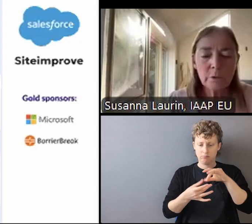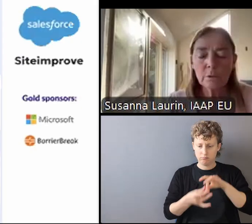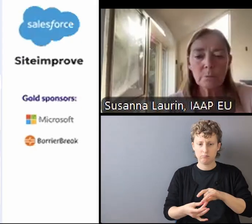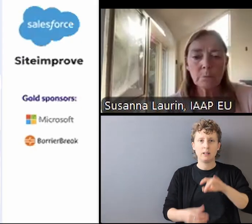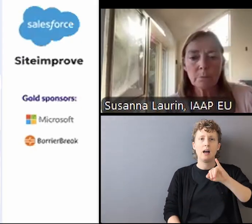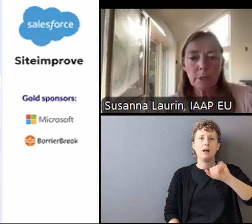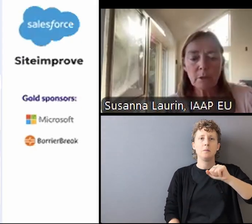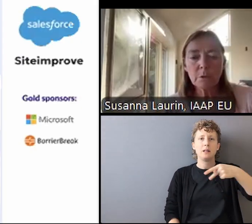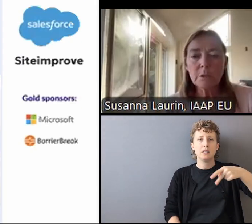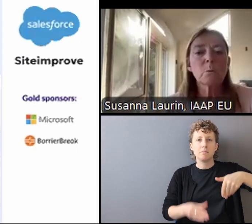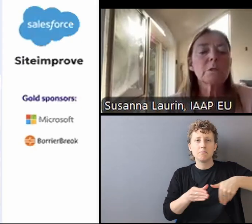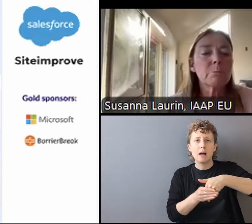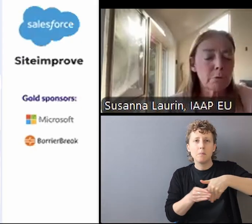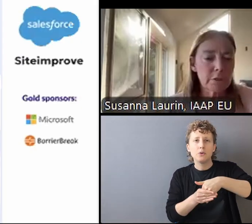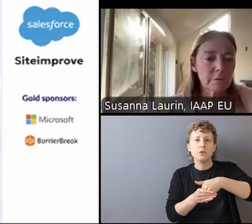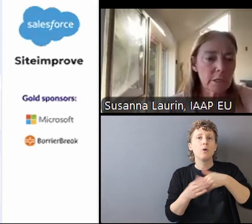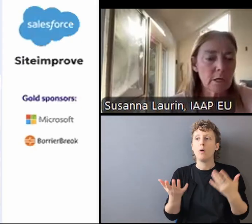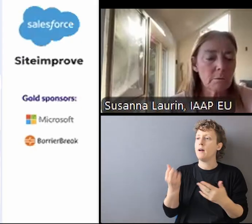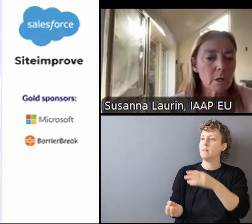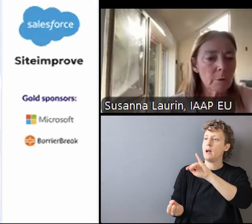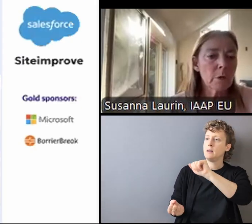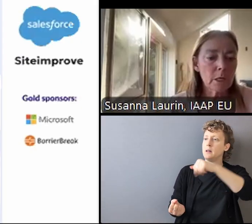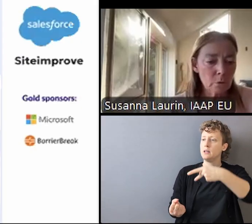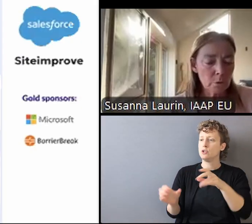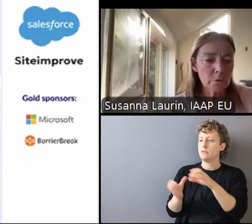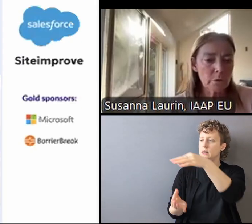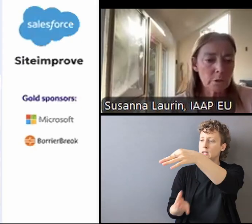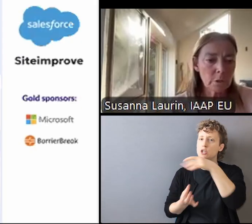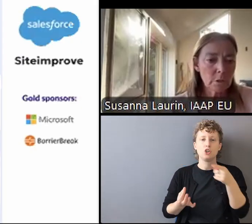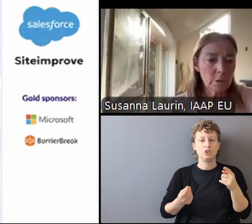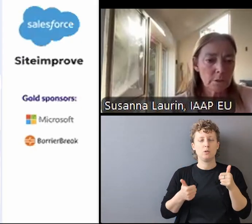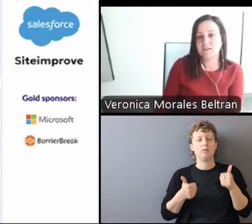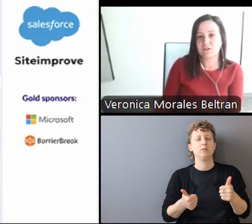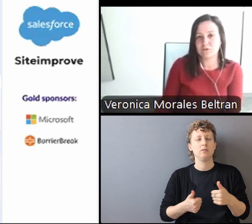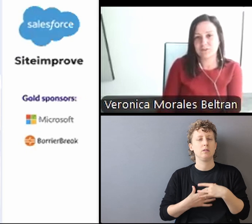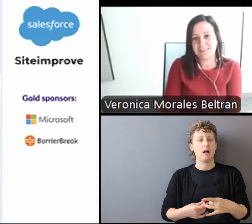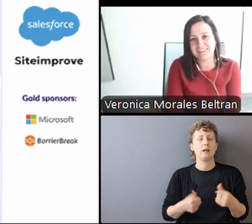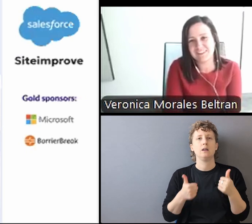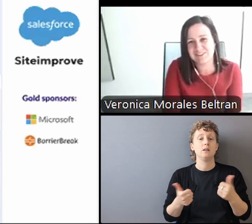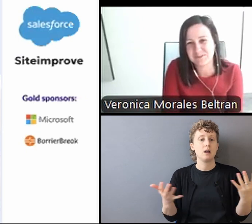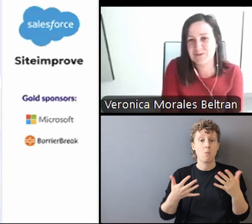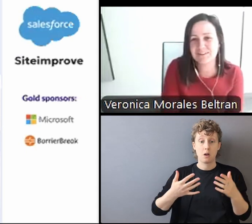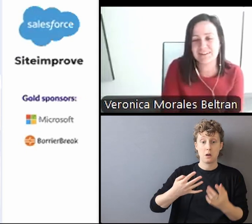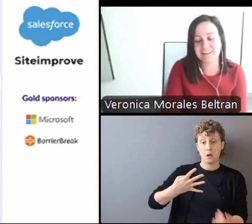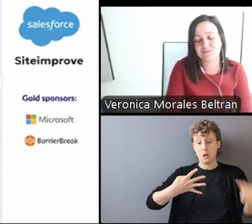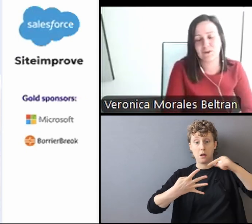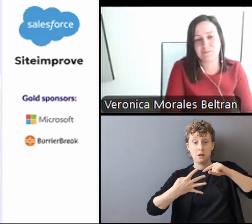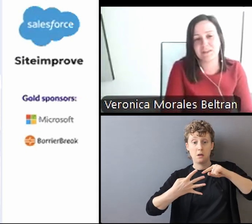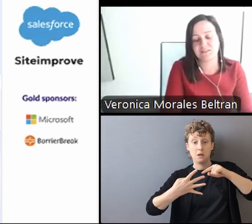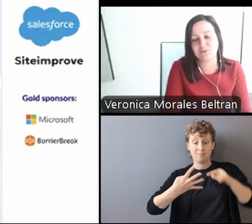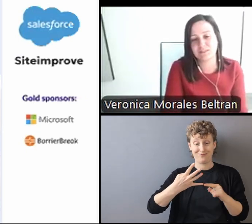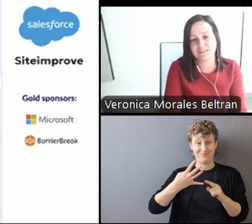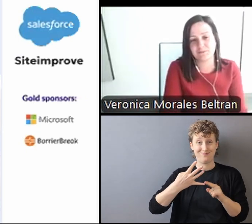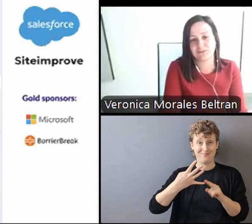most? Kind of what's the positive thing here? Verónica, do you want to start? Yeah, sure. Thank you, everyone, and thanks for